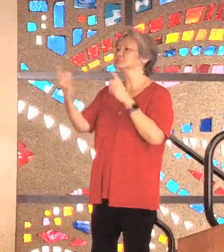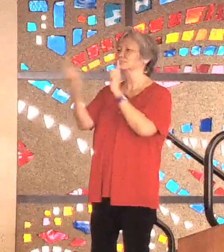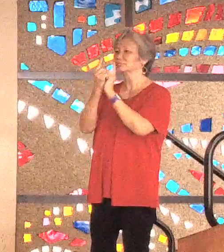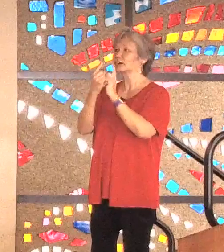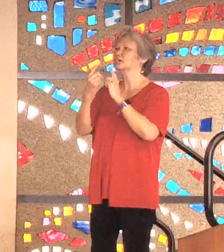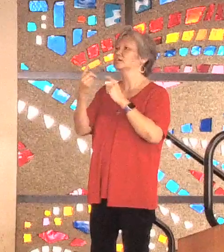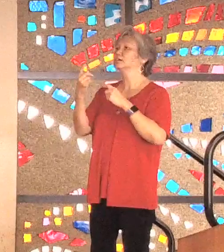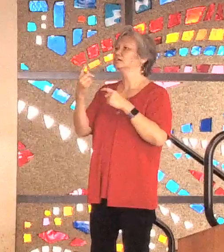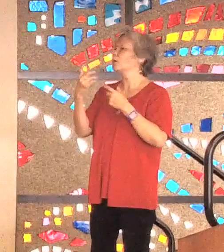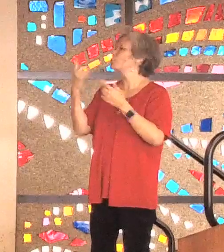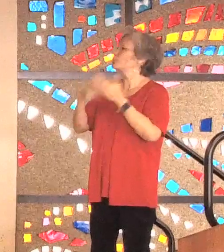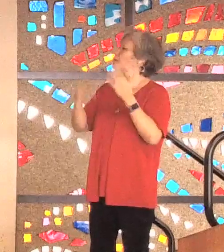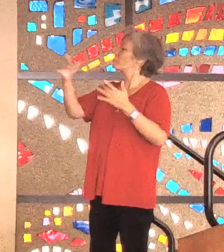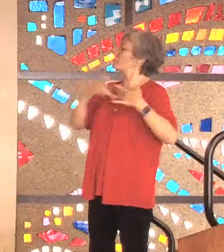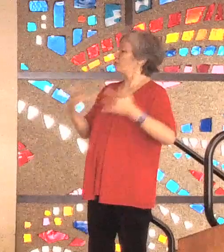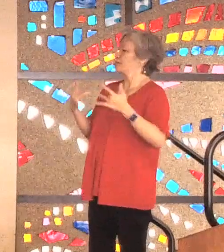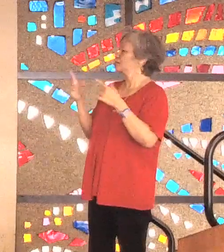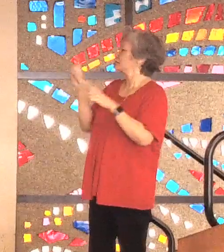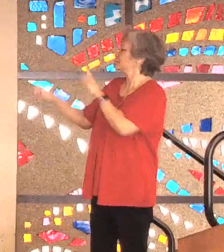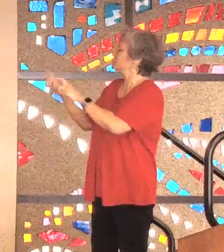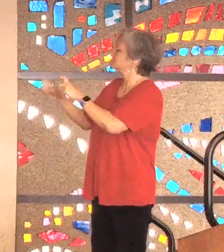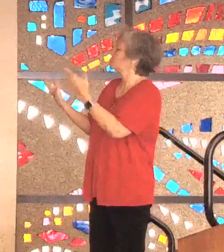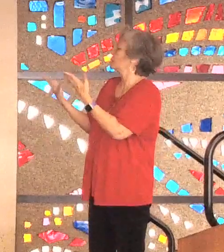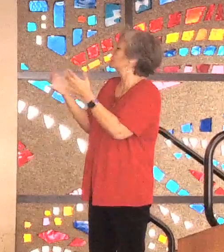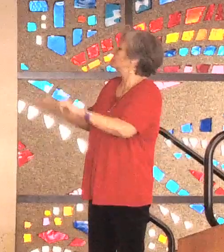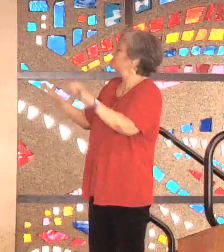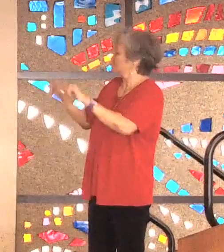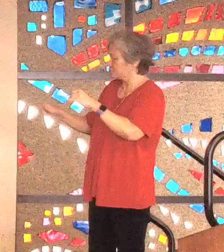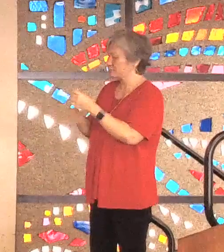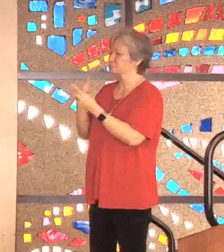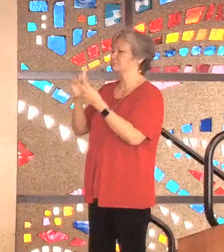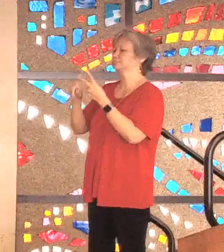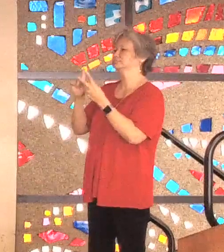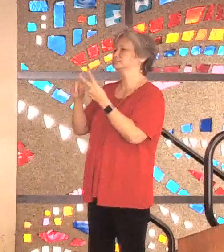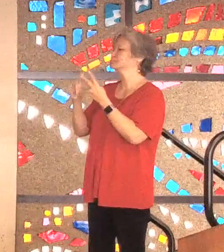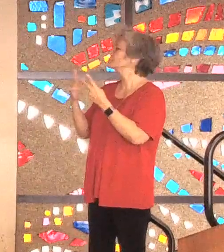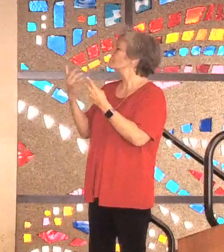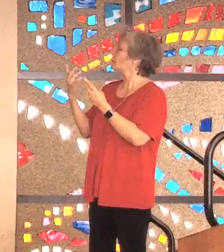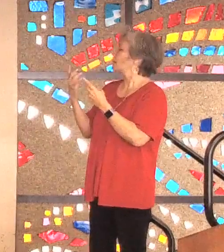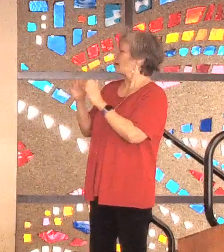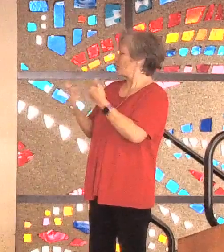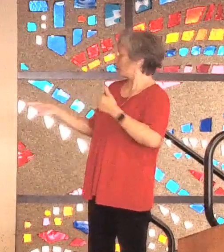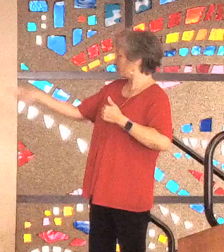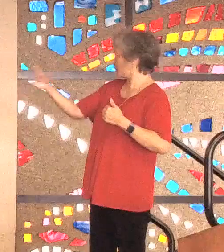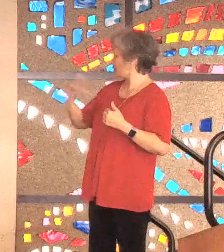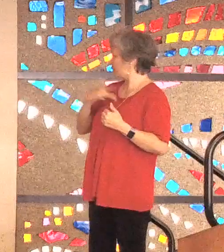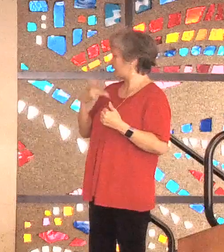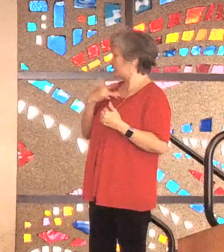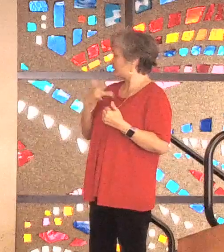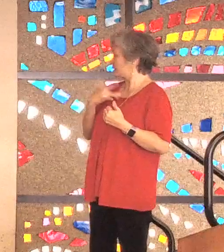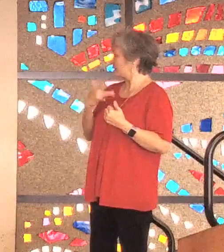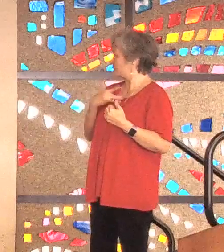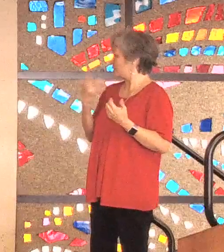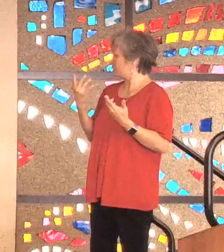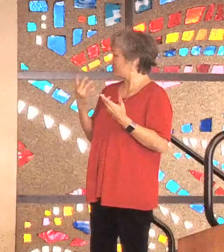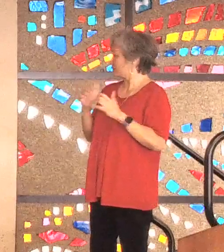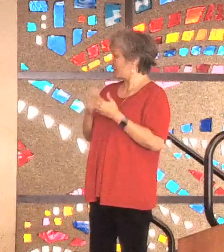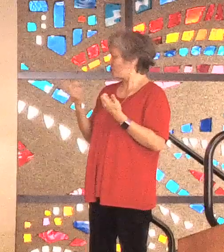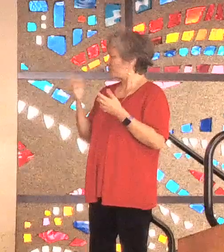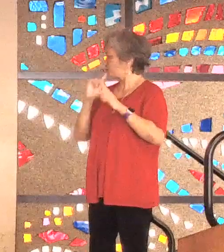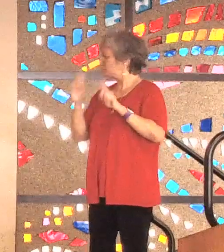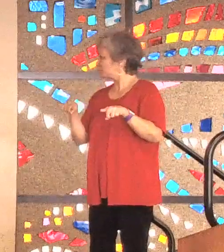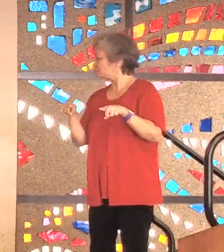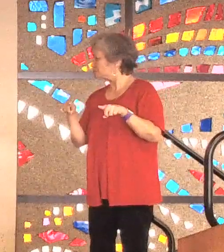your experiences of when you get a question like that from someone? What are some common questions that people ask you?